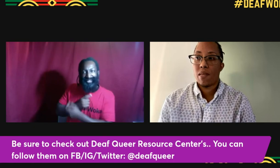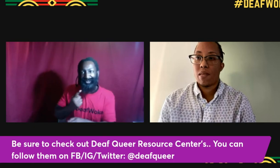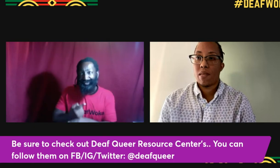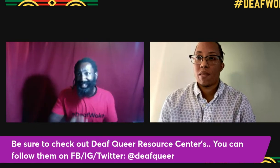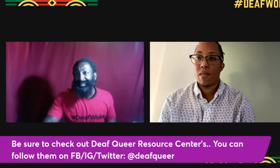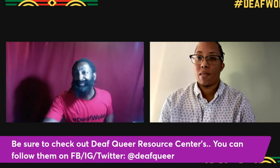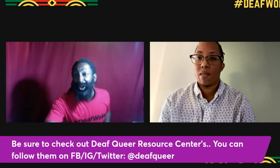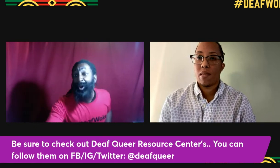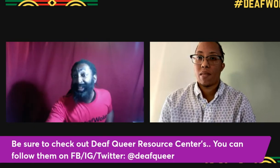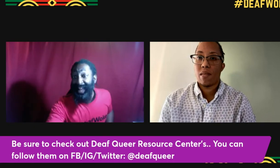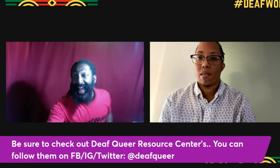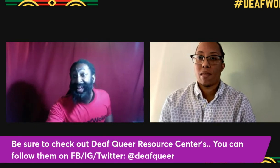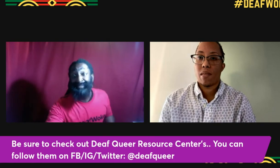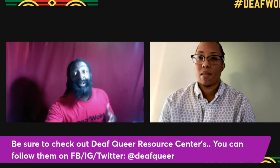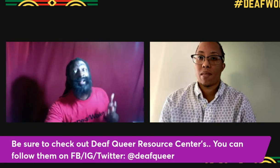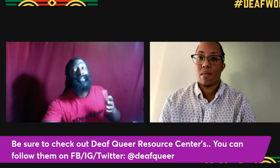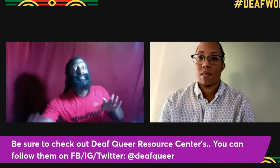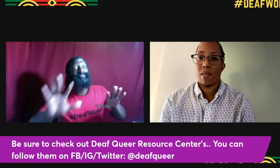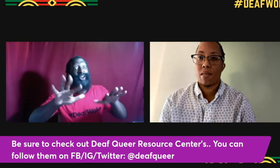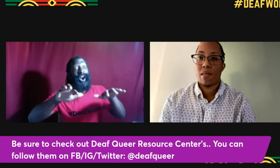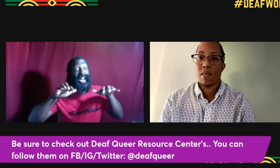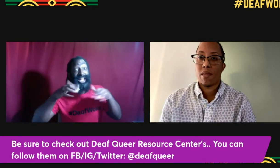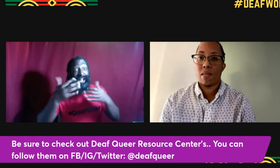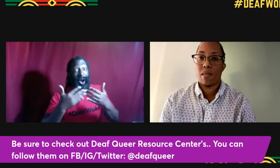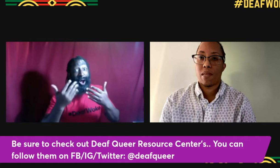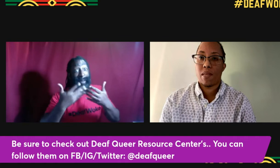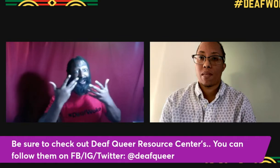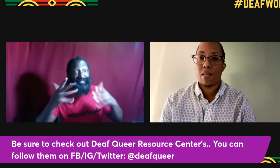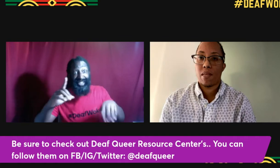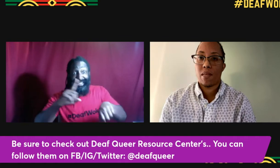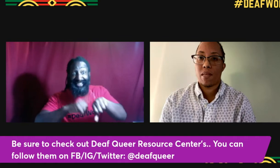are they doing that? Love them, right?